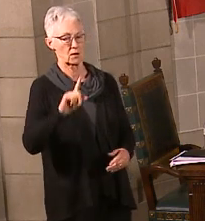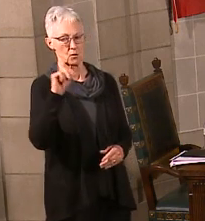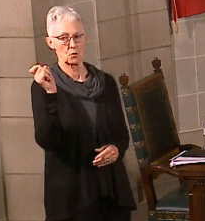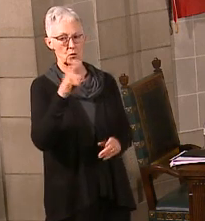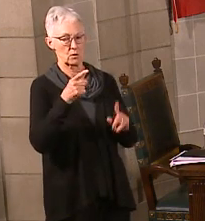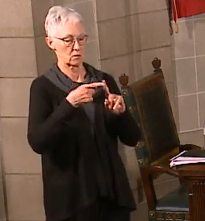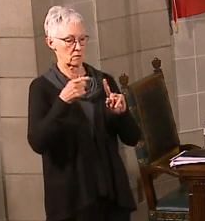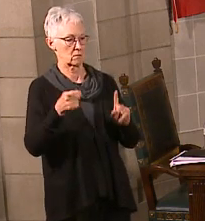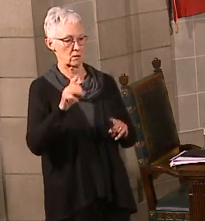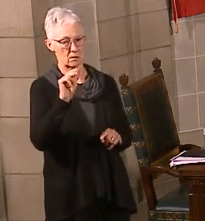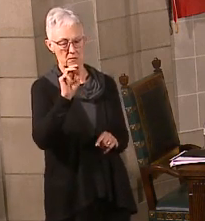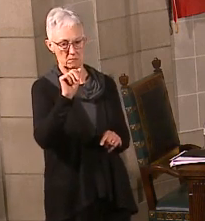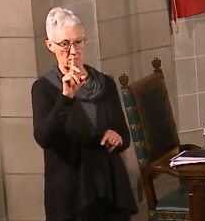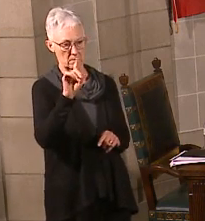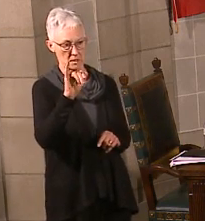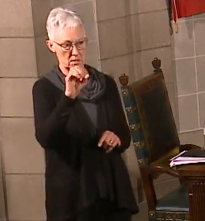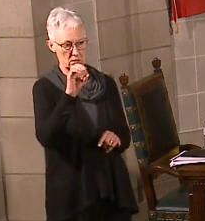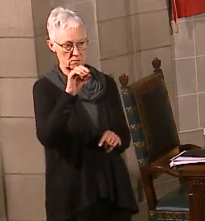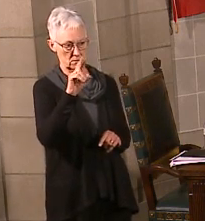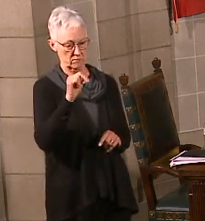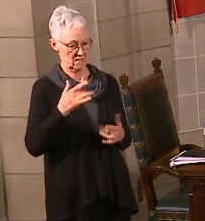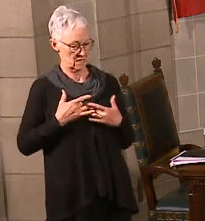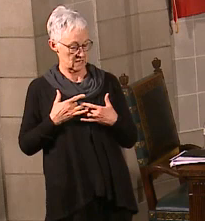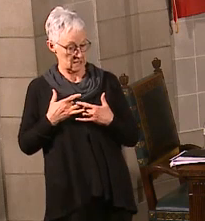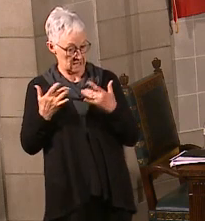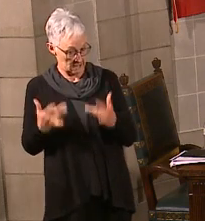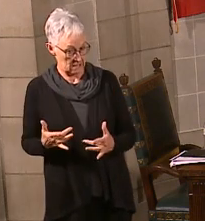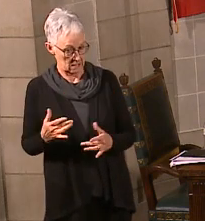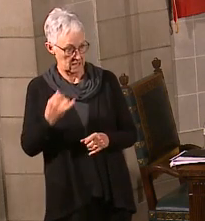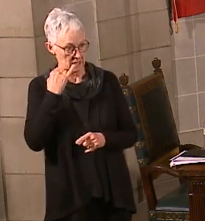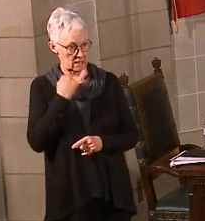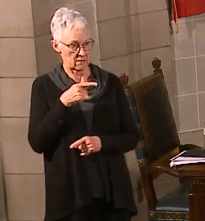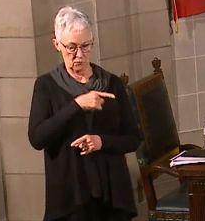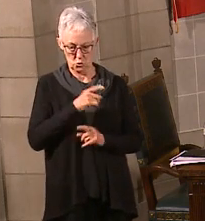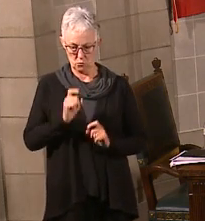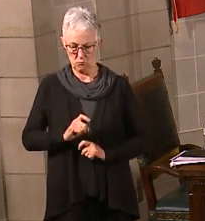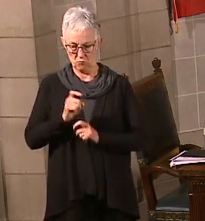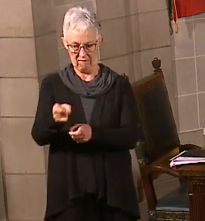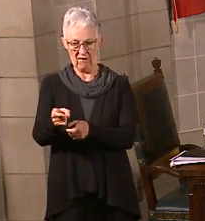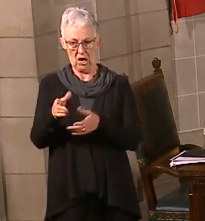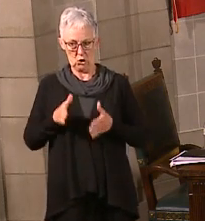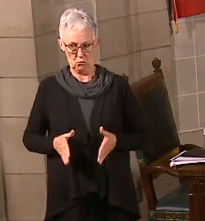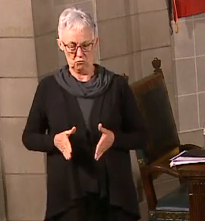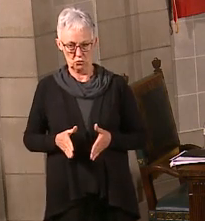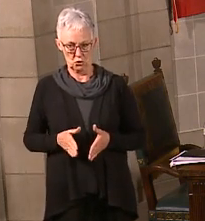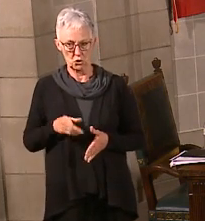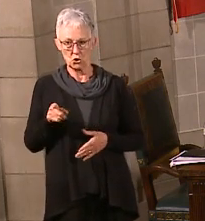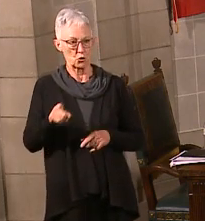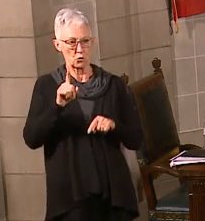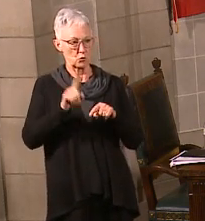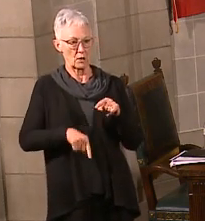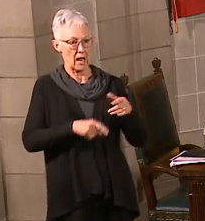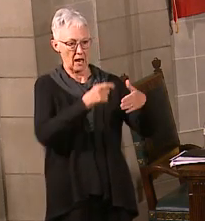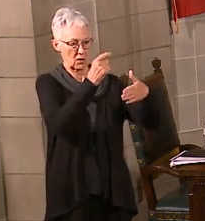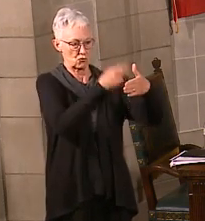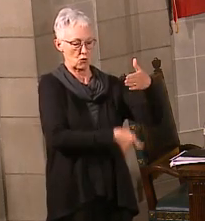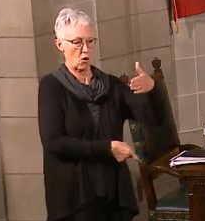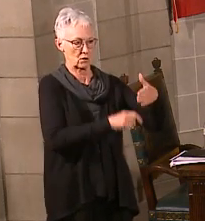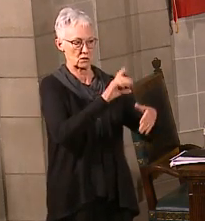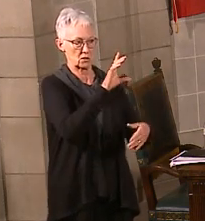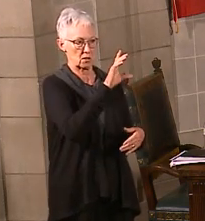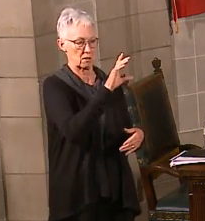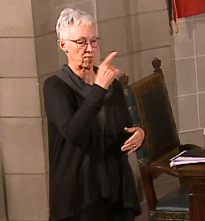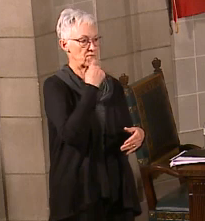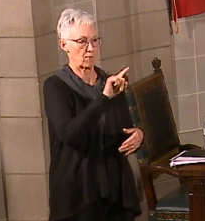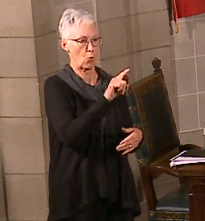Madison, typically if you're billing, a provider, you can't bill for developmental disability services during the school day because